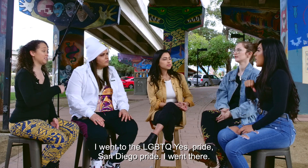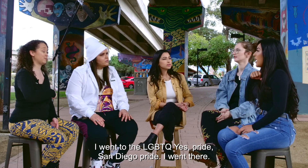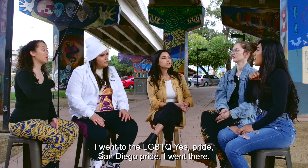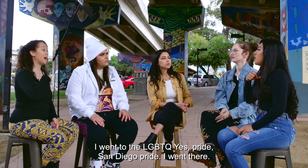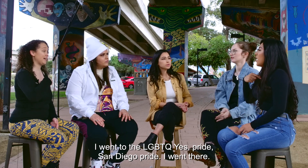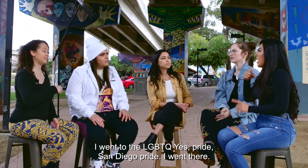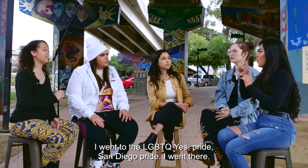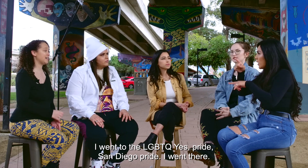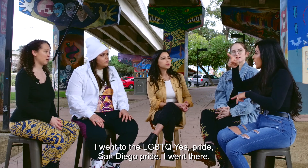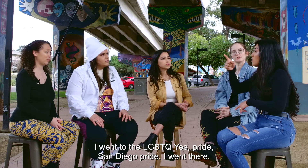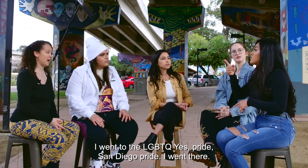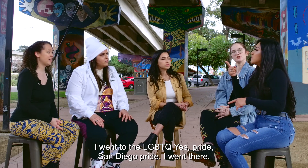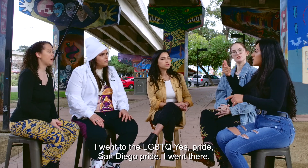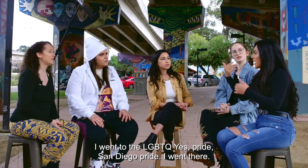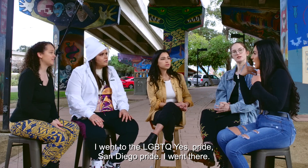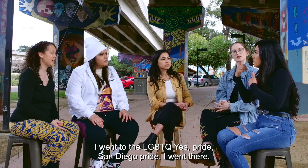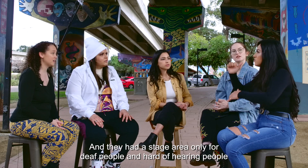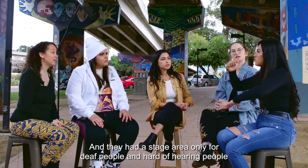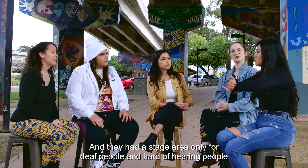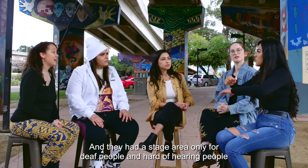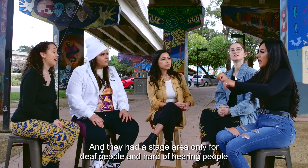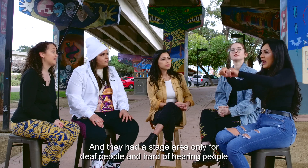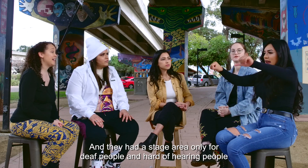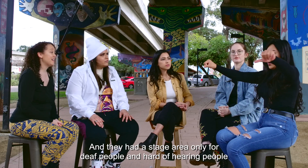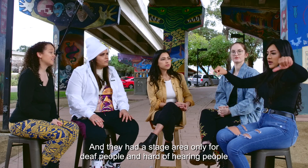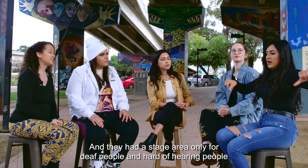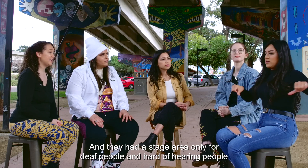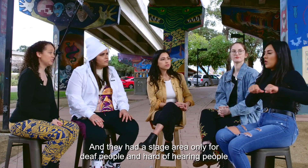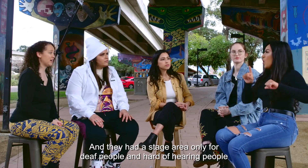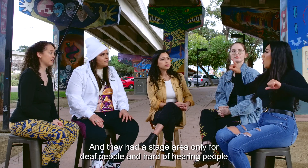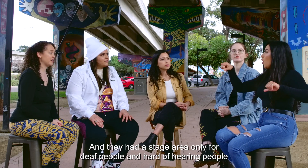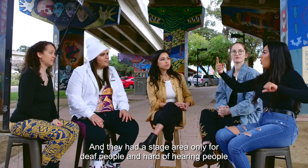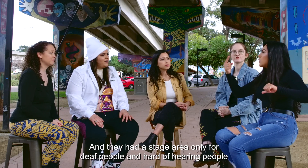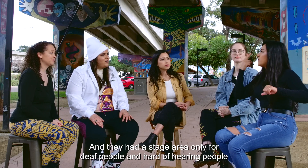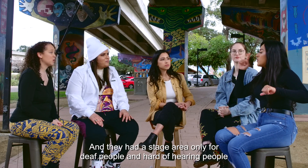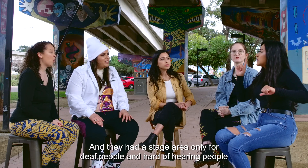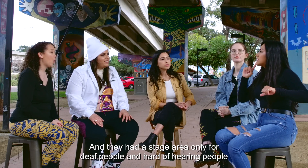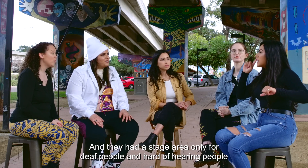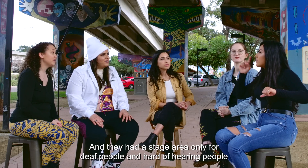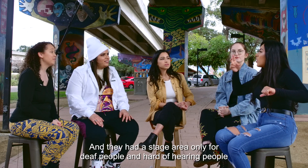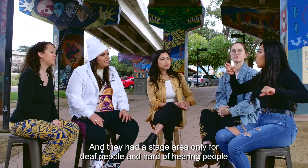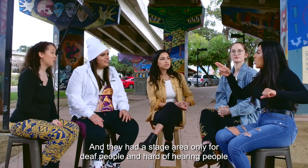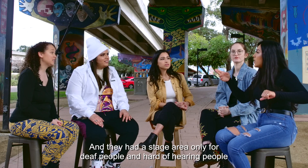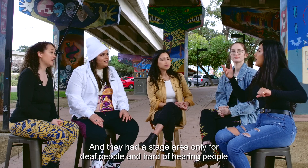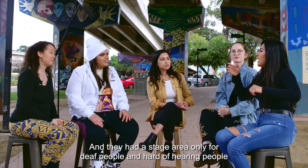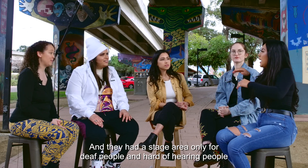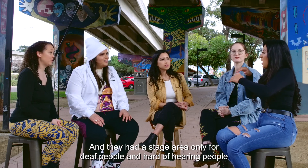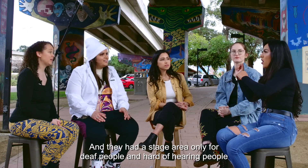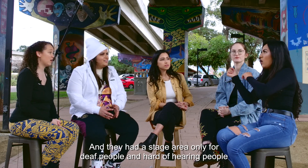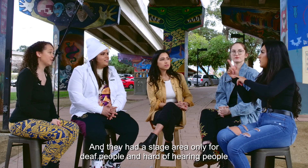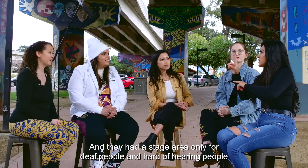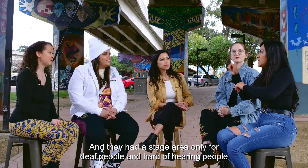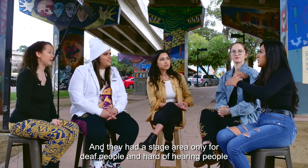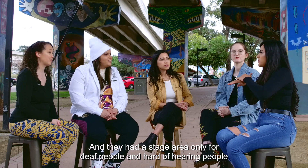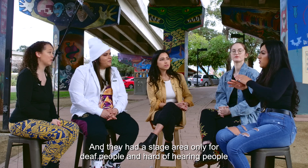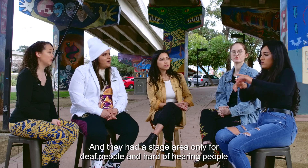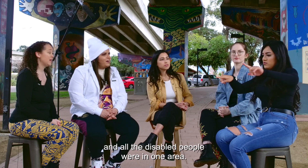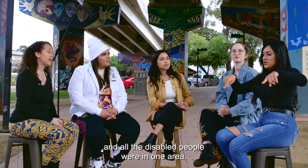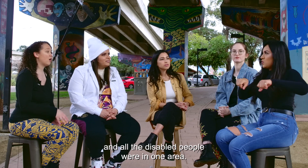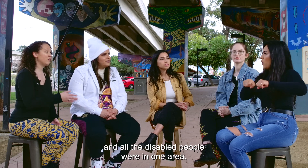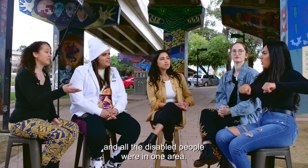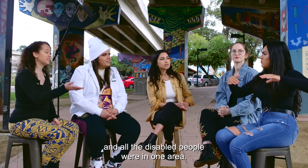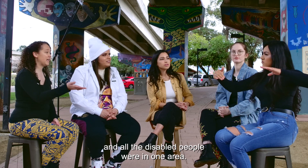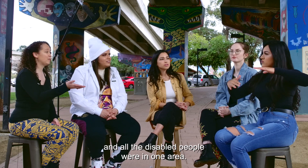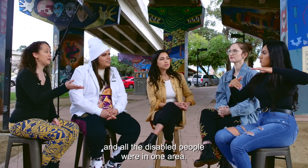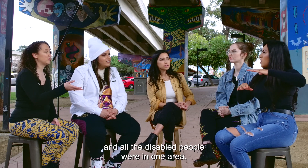LGBTQ, Pride, San Diego Pride. I went there, and they had a stage area only for deaf people and hard of hearing people.